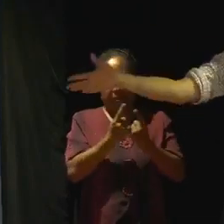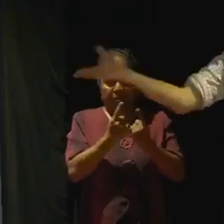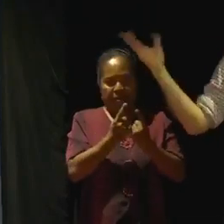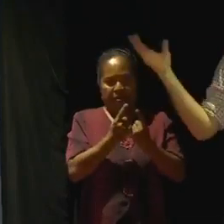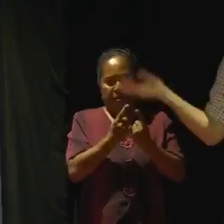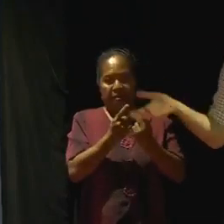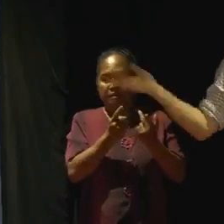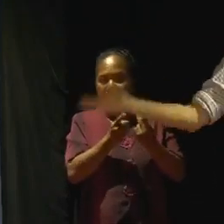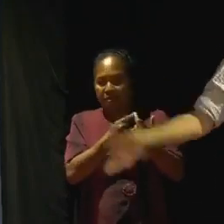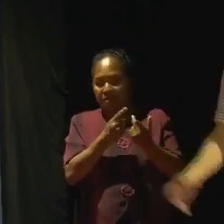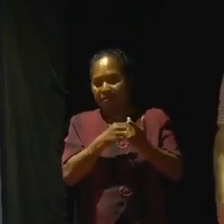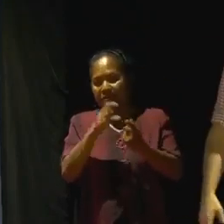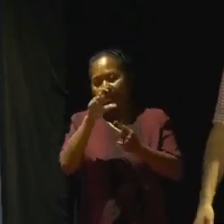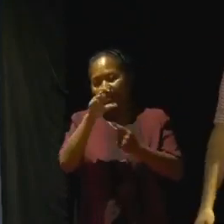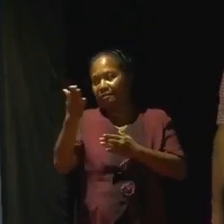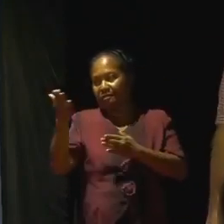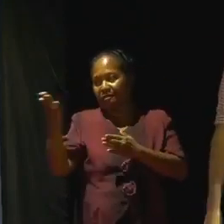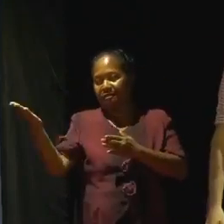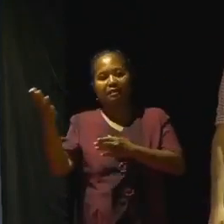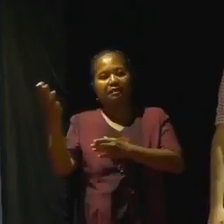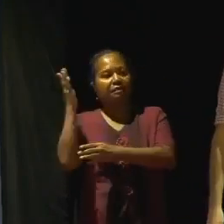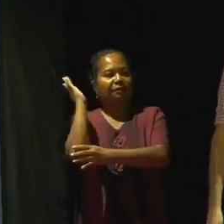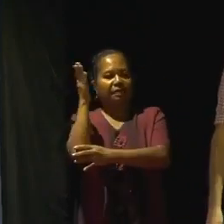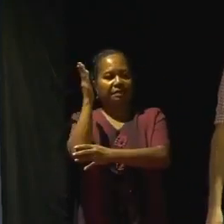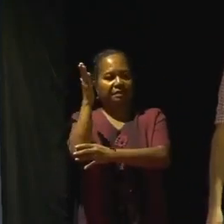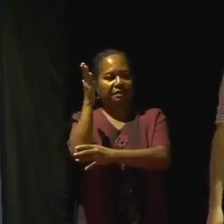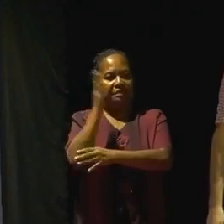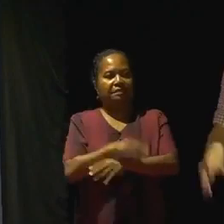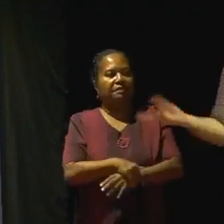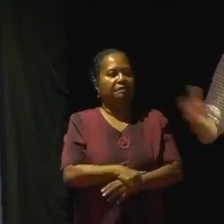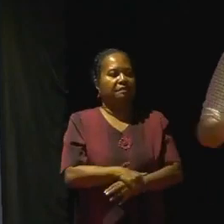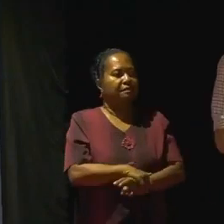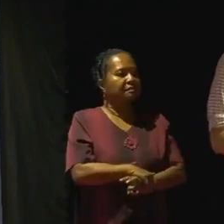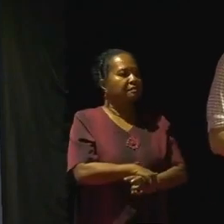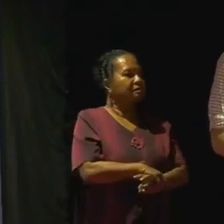other Caroline side, obviously.